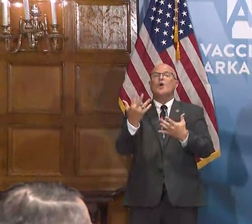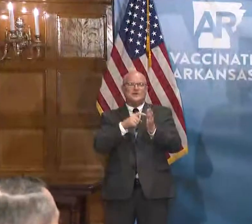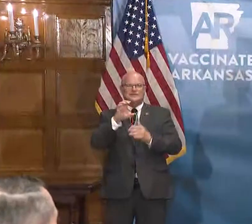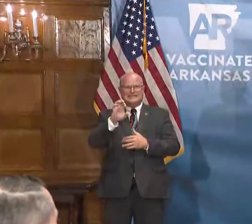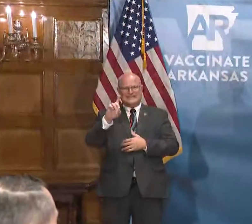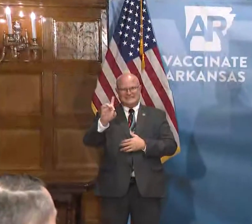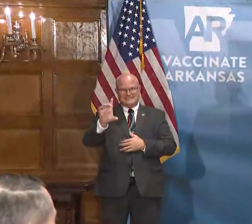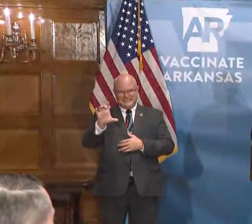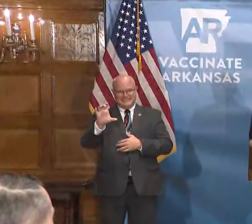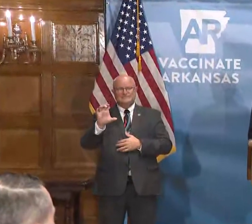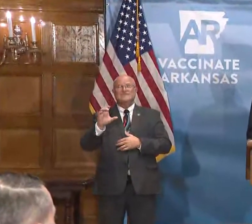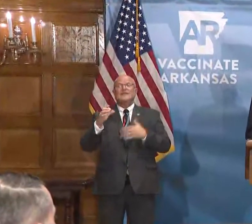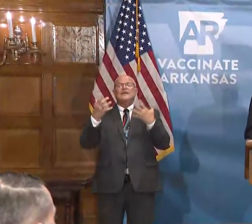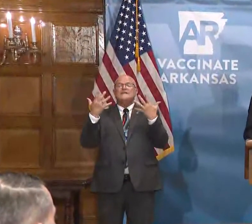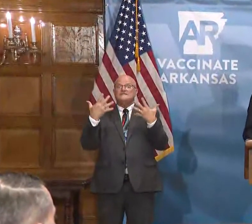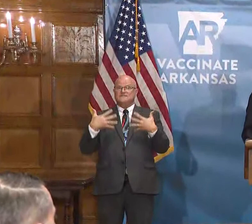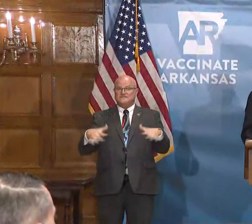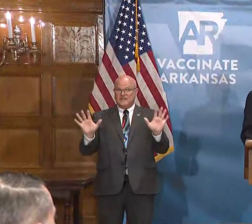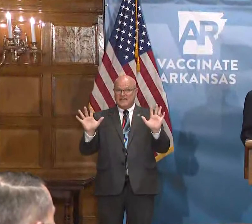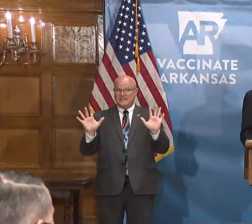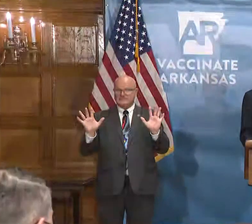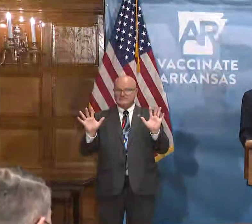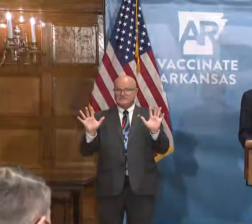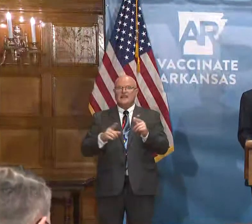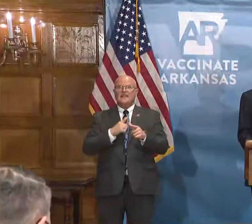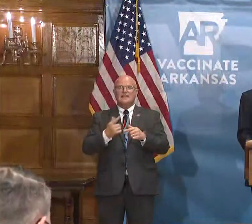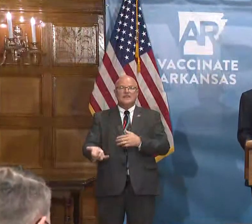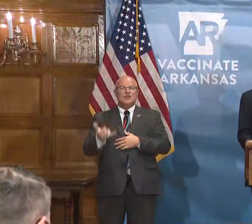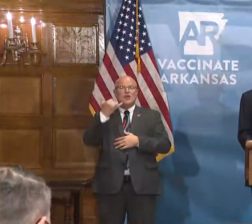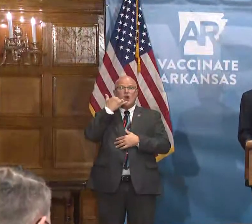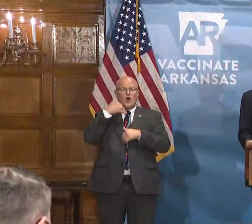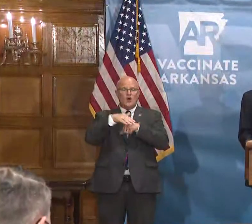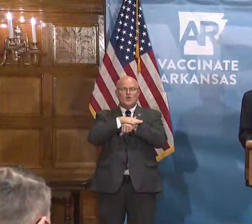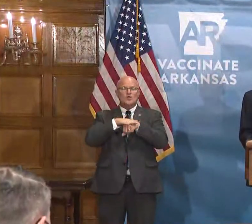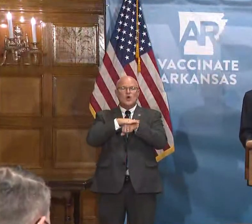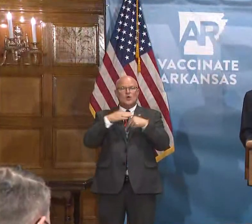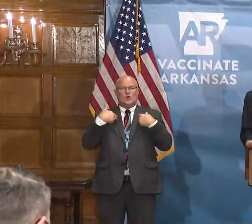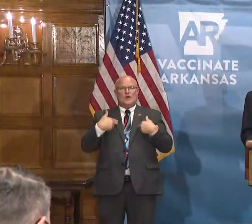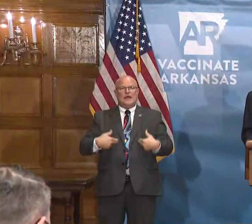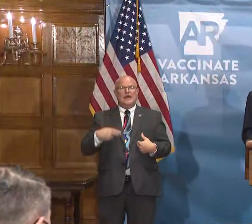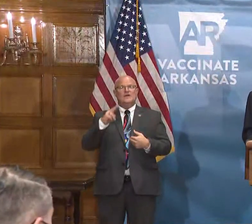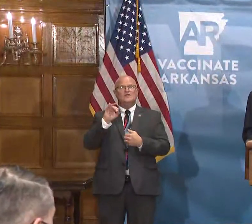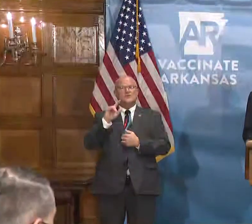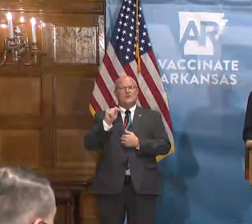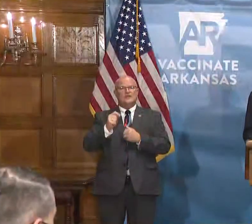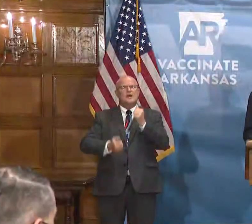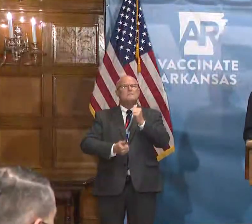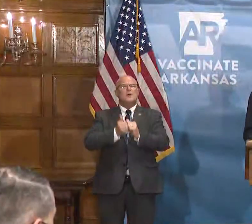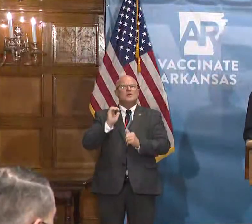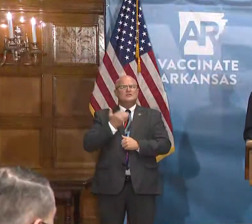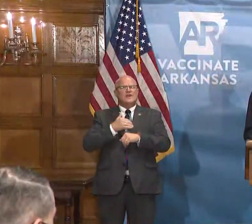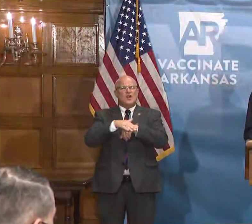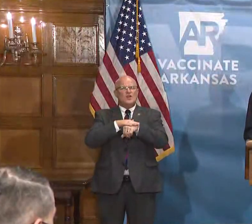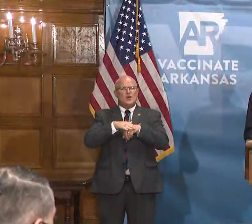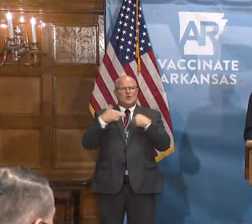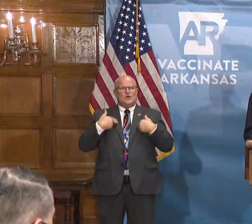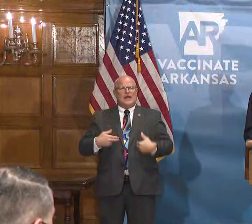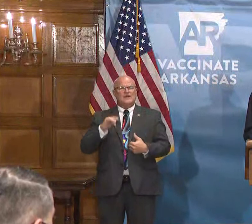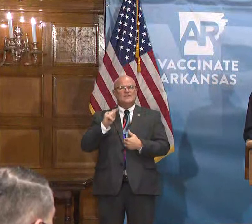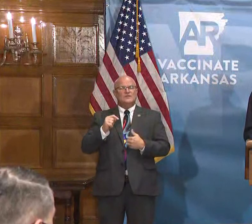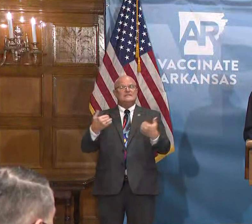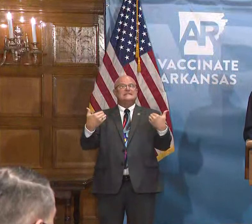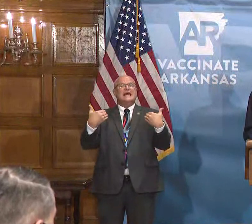CDC. But as soon as that happens, then you can call your local health unit, and most of our local health units